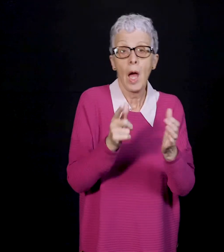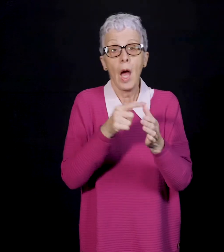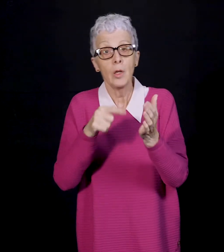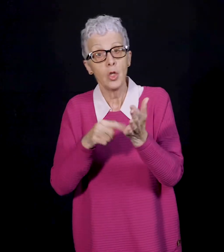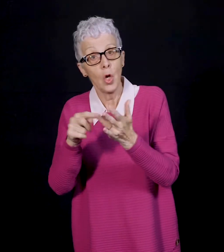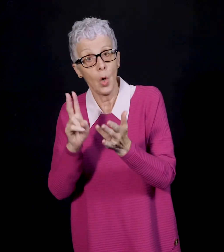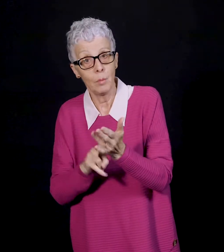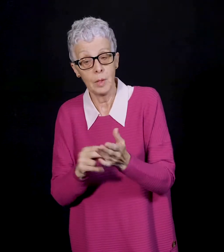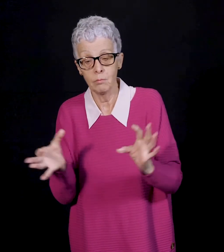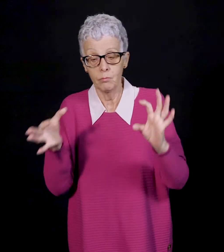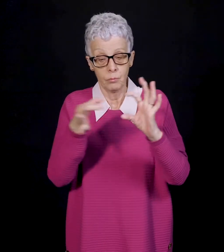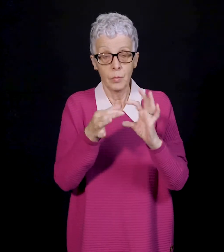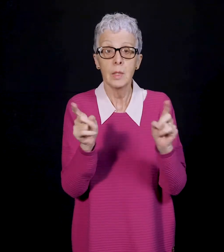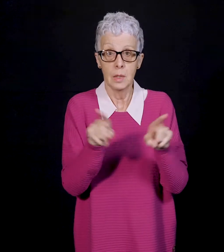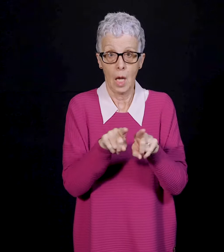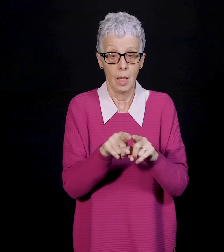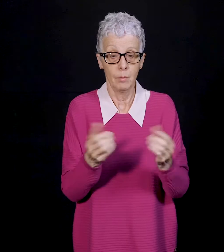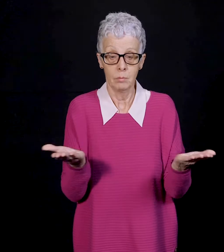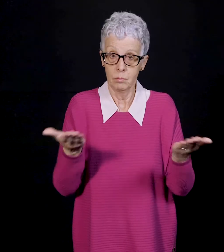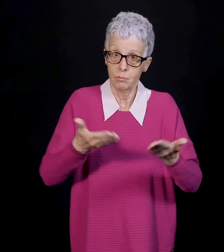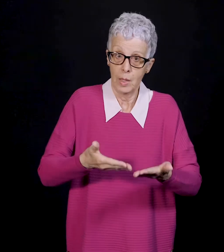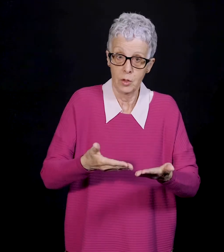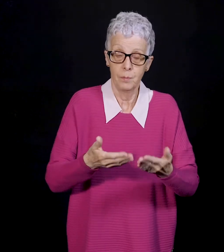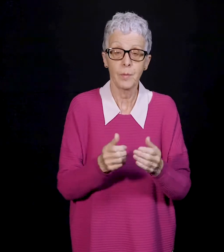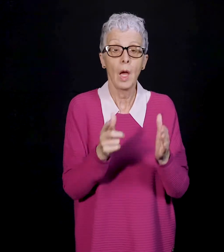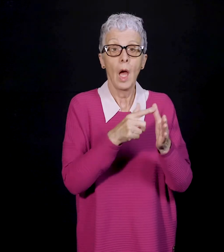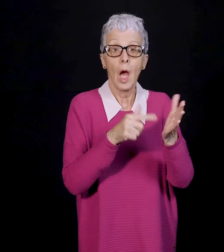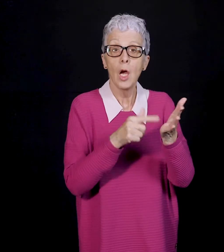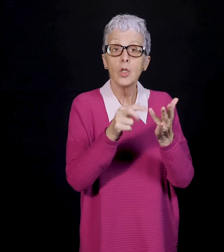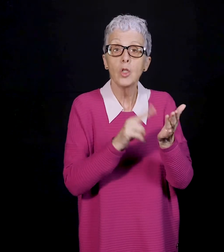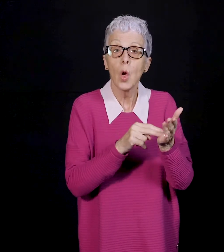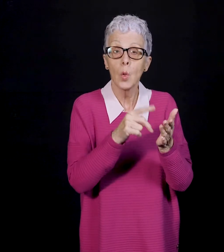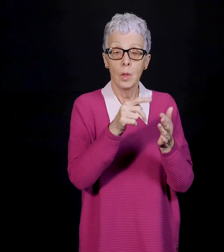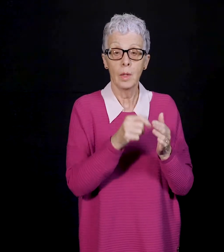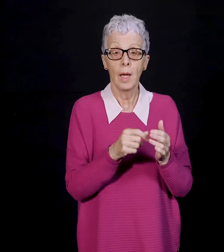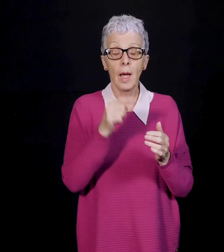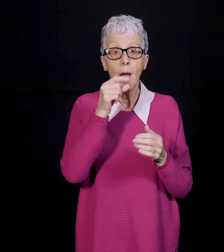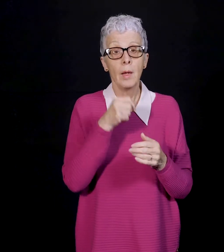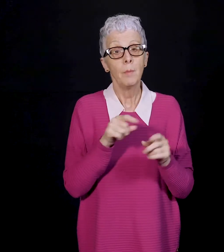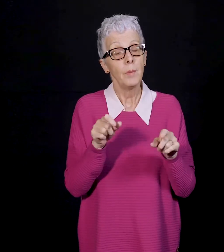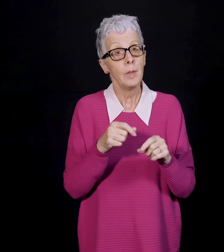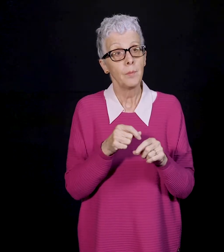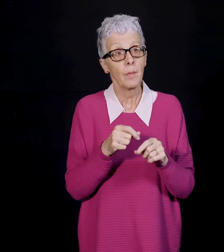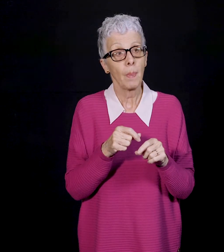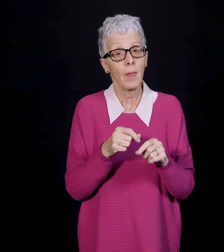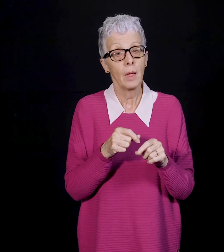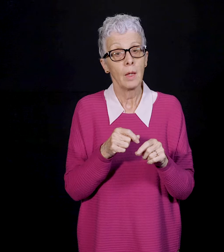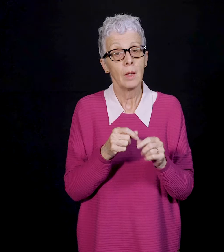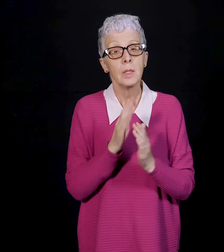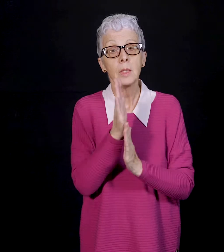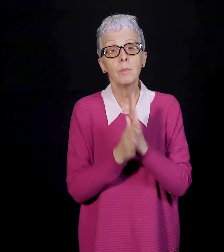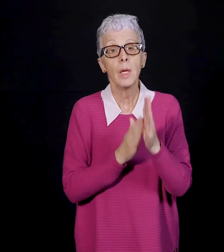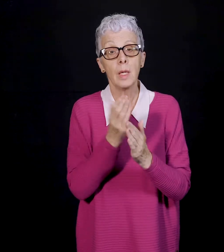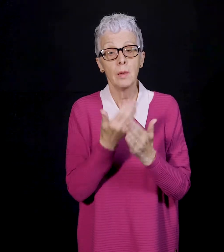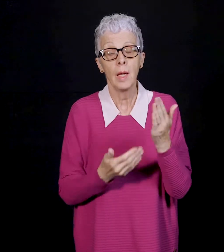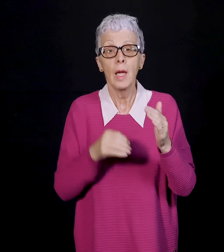God, and now we've been reconciled. The word atonement could be broken down to at one meant, which simply means to be put